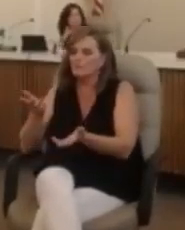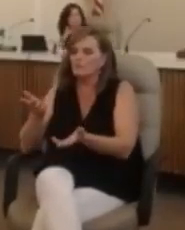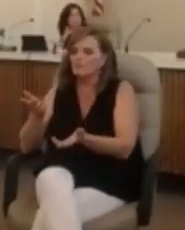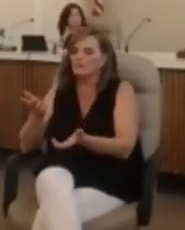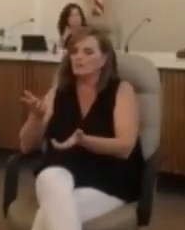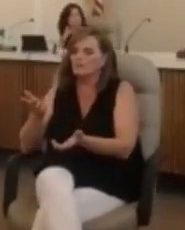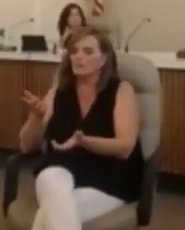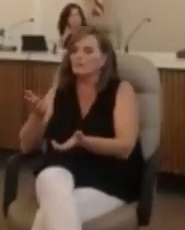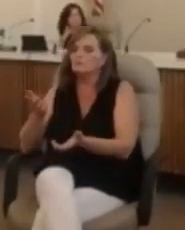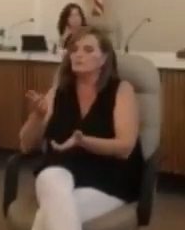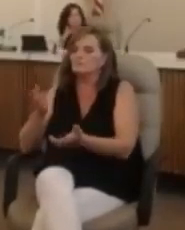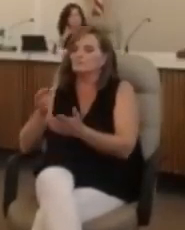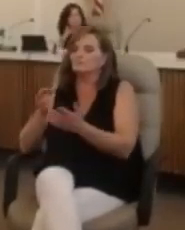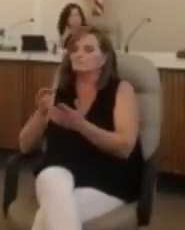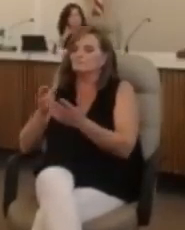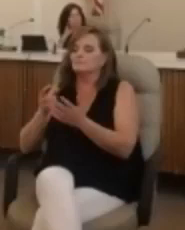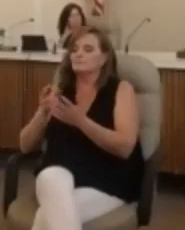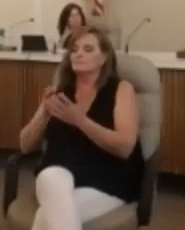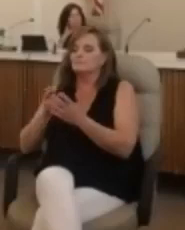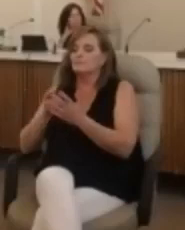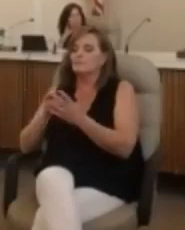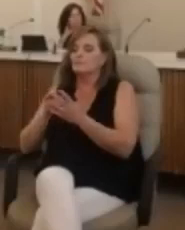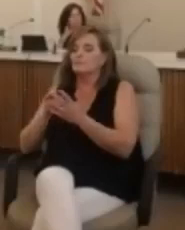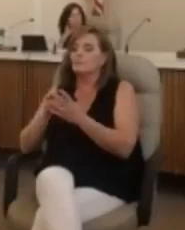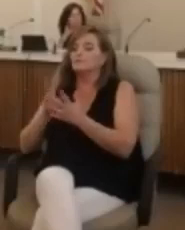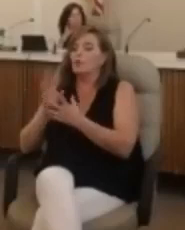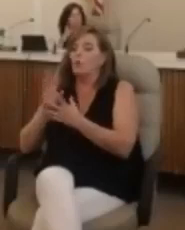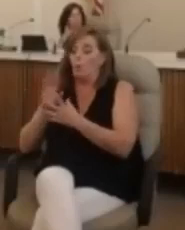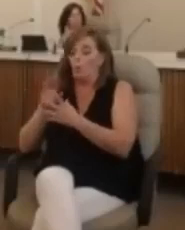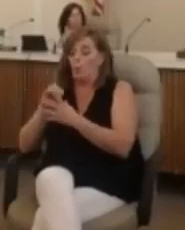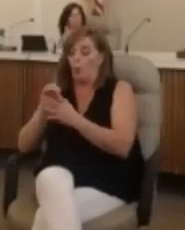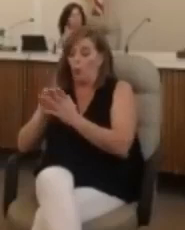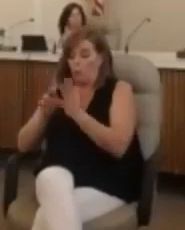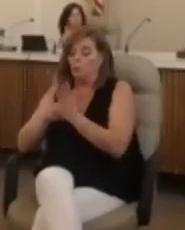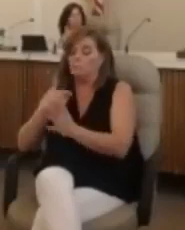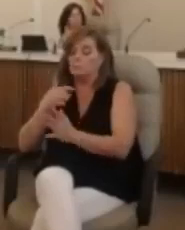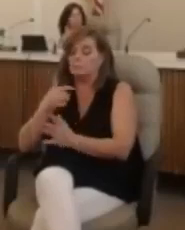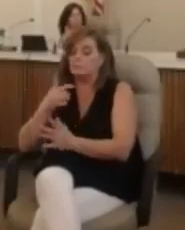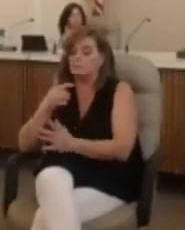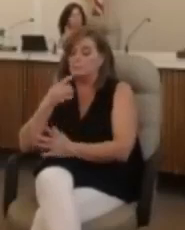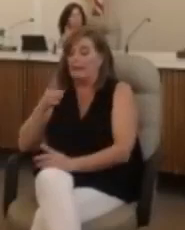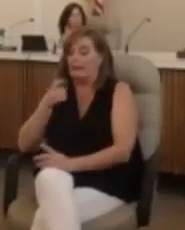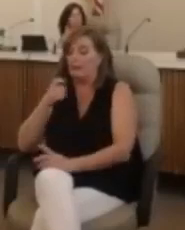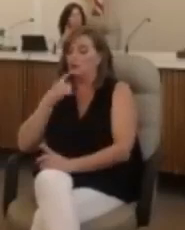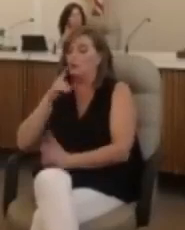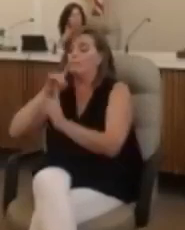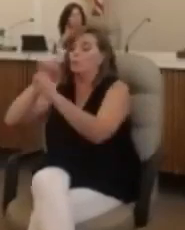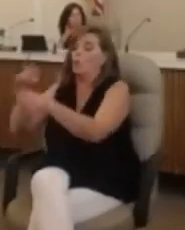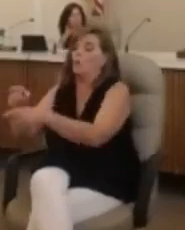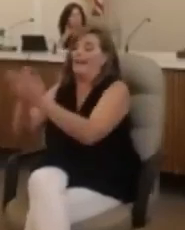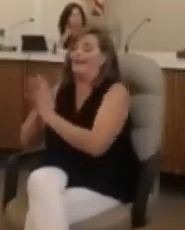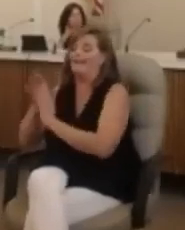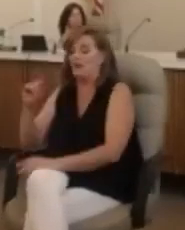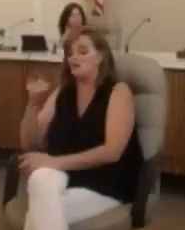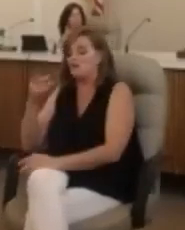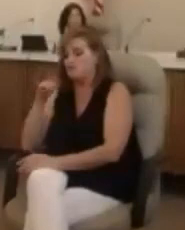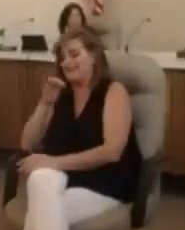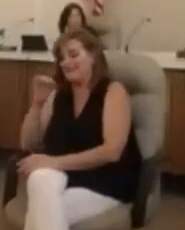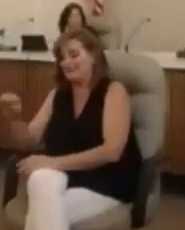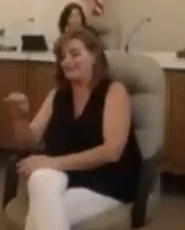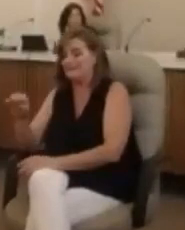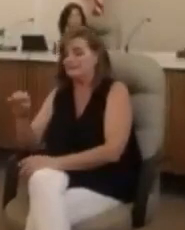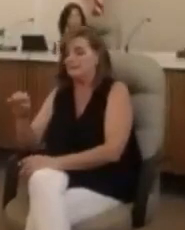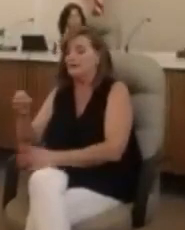within the rules, they go to that grantee and they have to get permission in order to do it. And